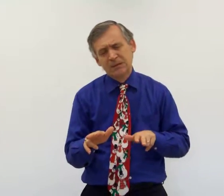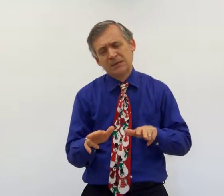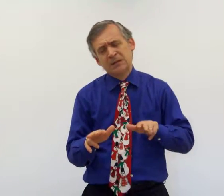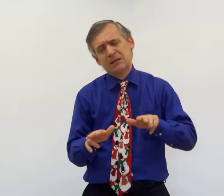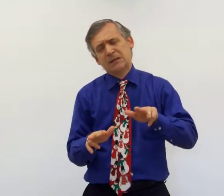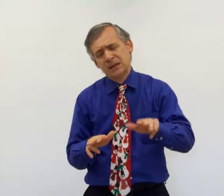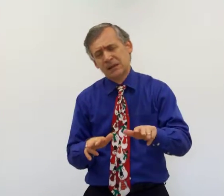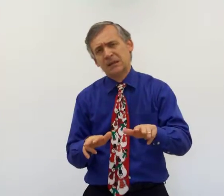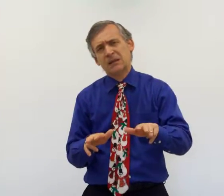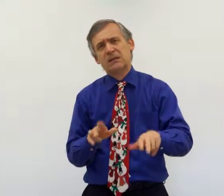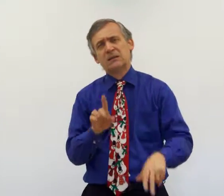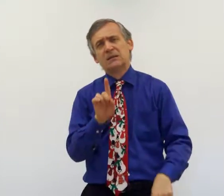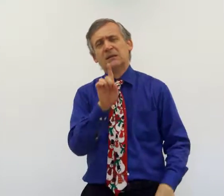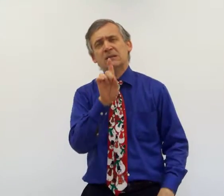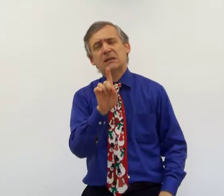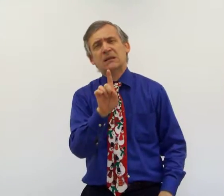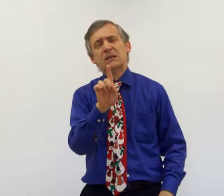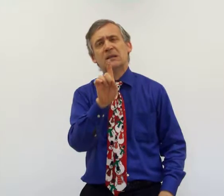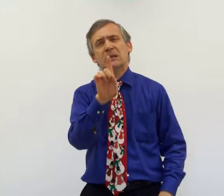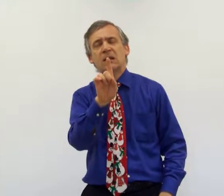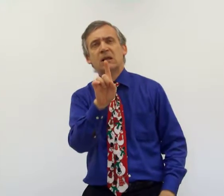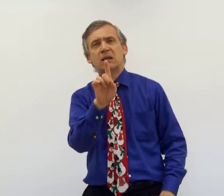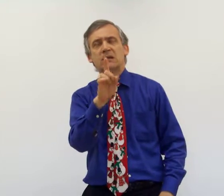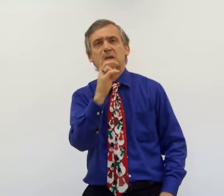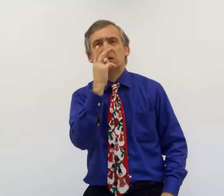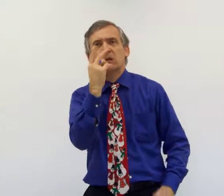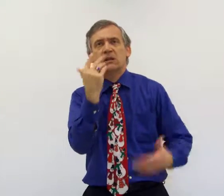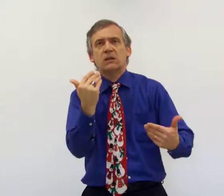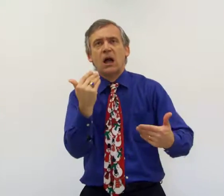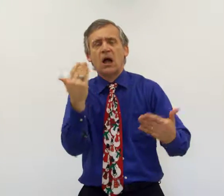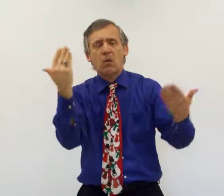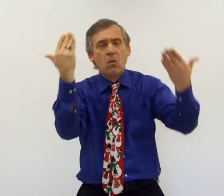until the dark thinned out into grayness.